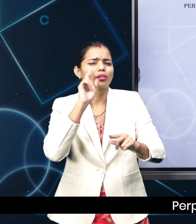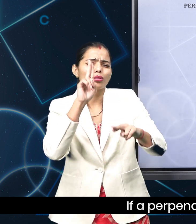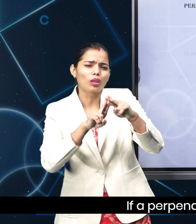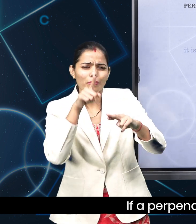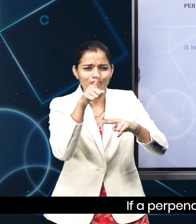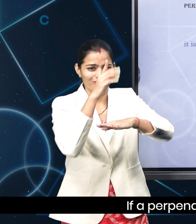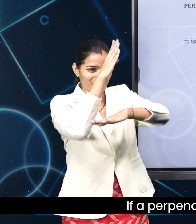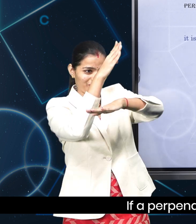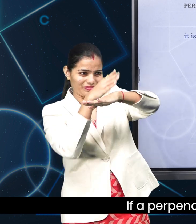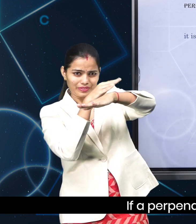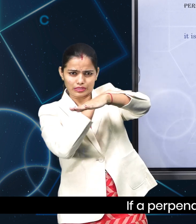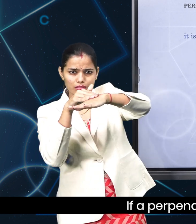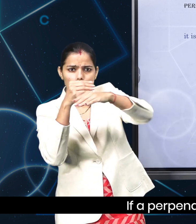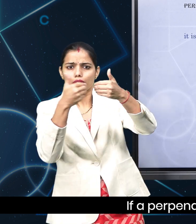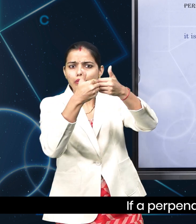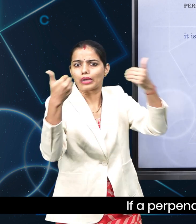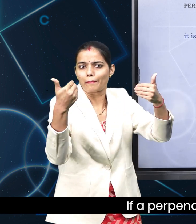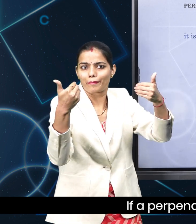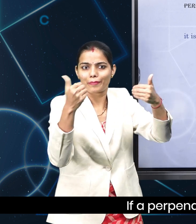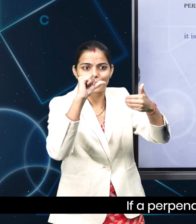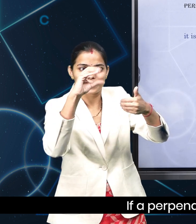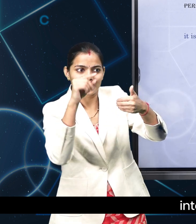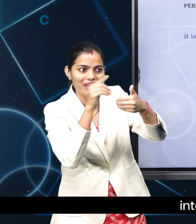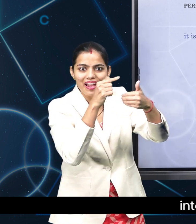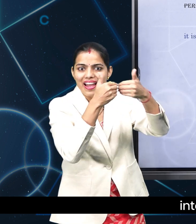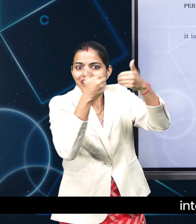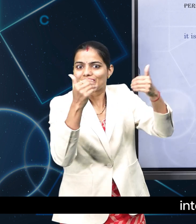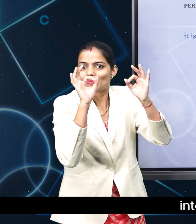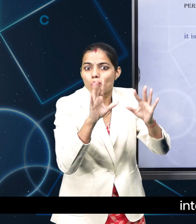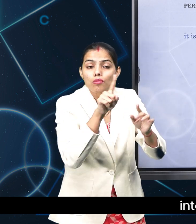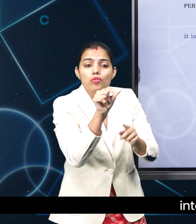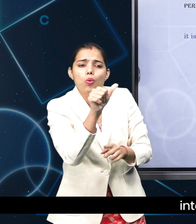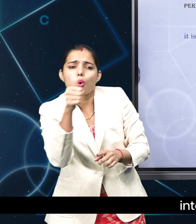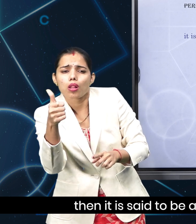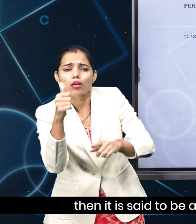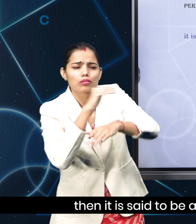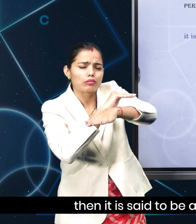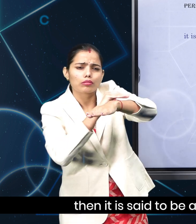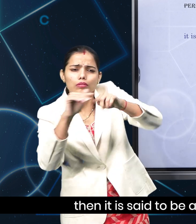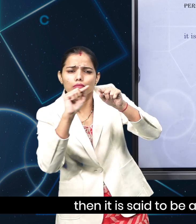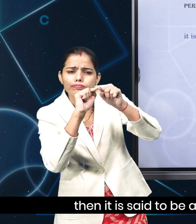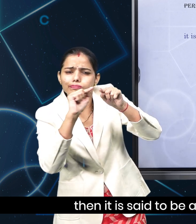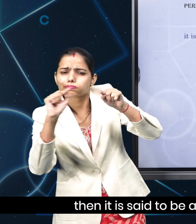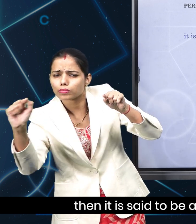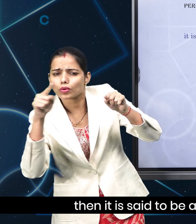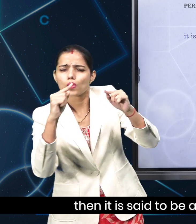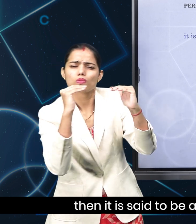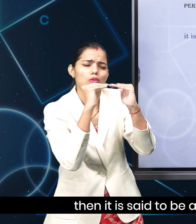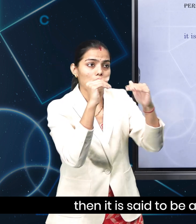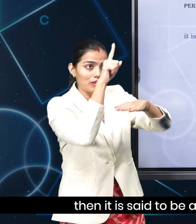If a perpendicular divides another line into two equal parts, then it is said to be a